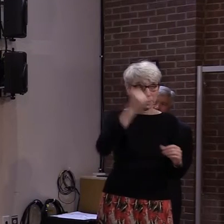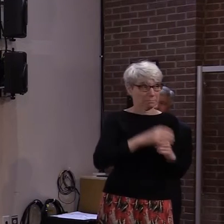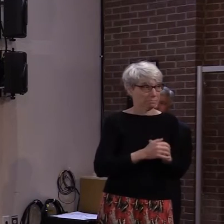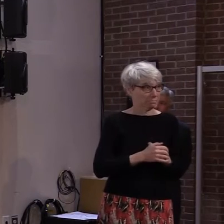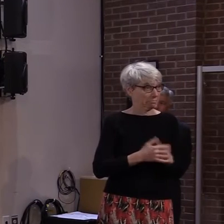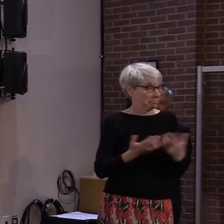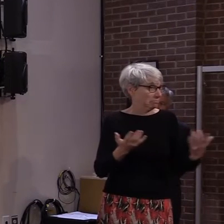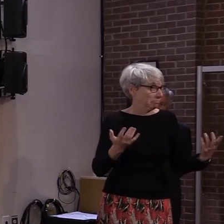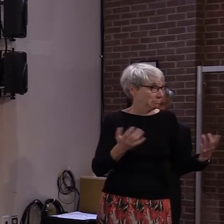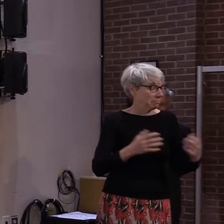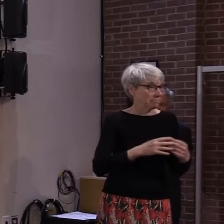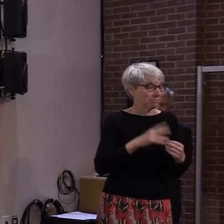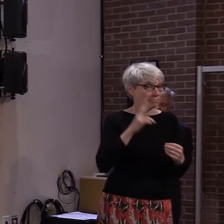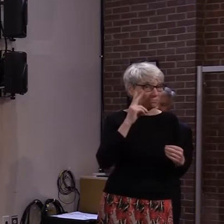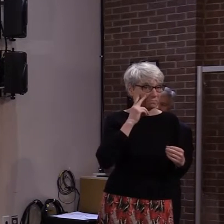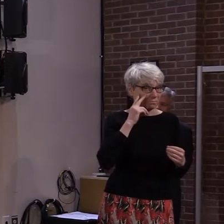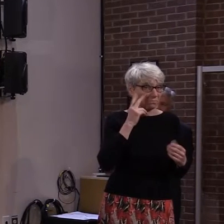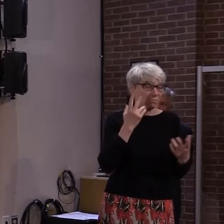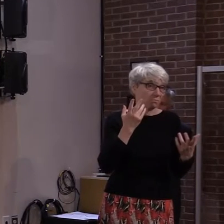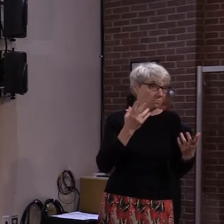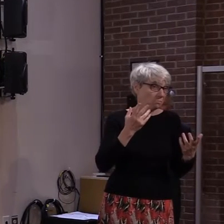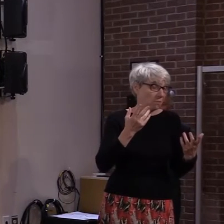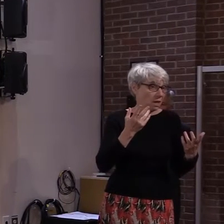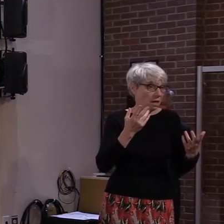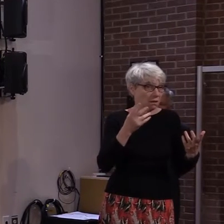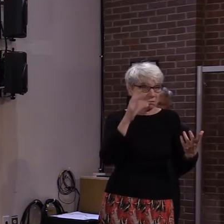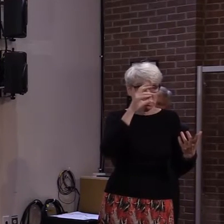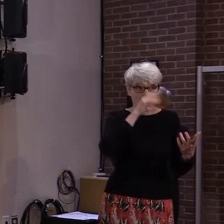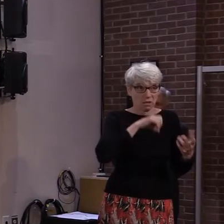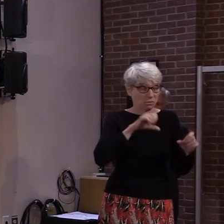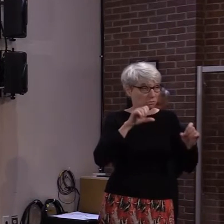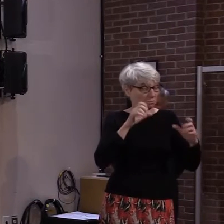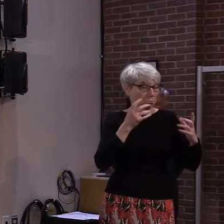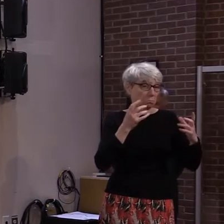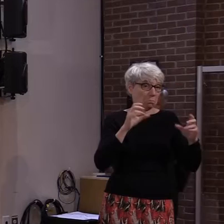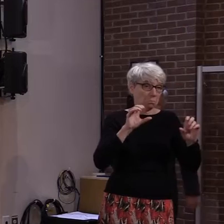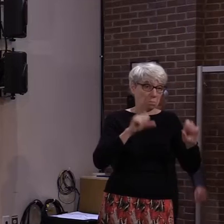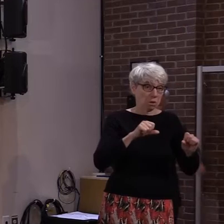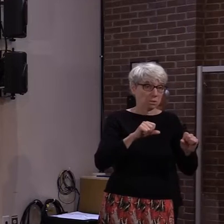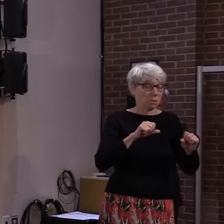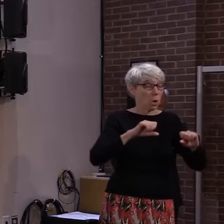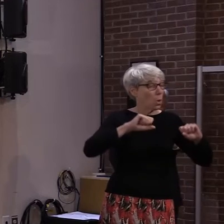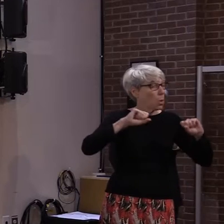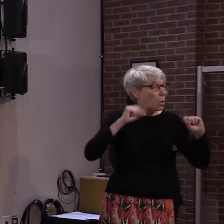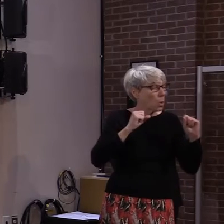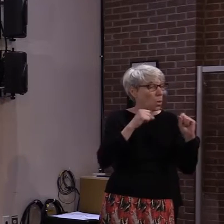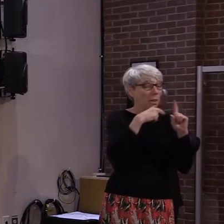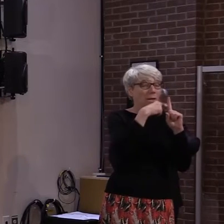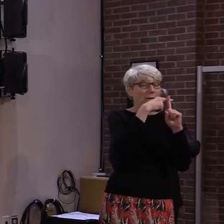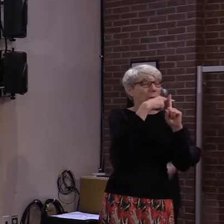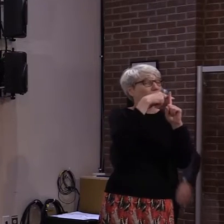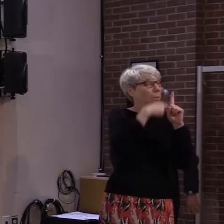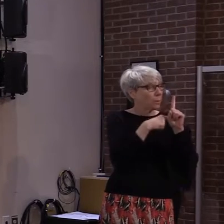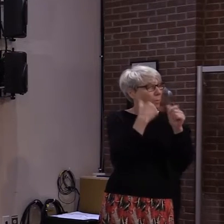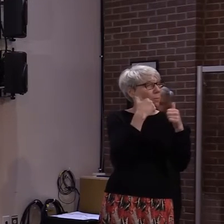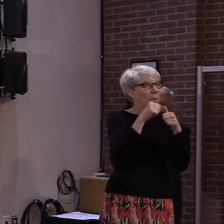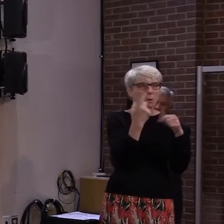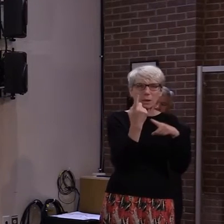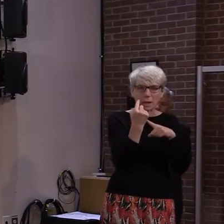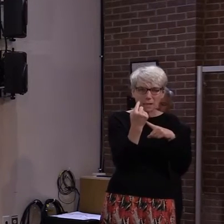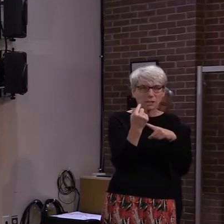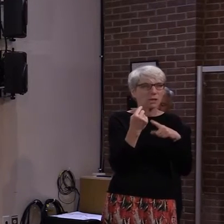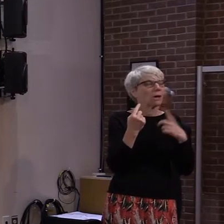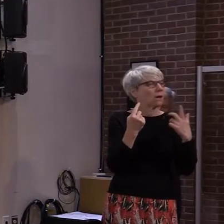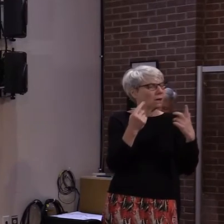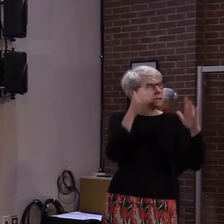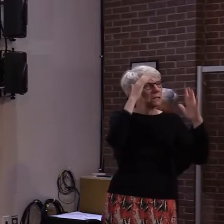We'll have to wait and see. It could spike, I suppose, when we get indoors. We talked about this a lot